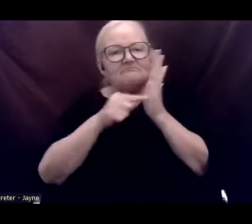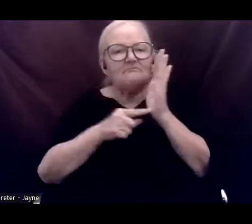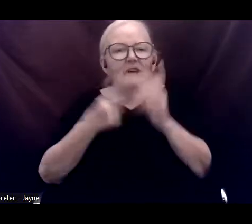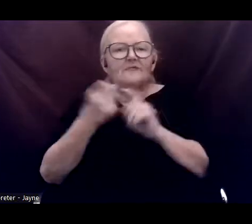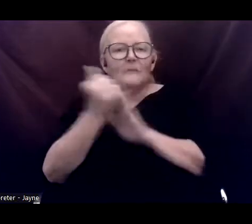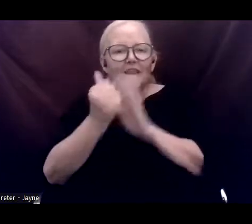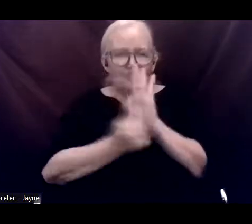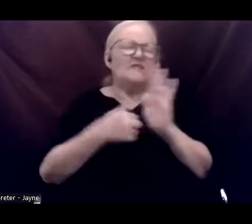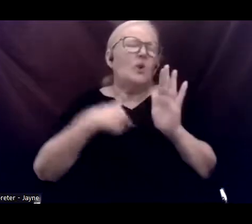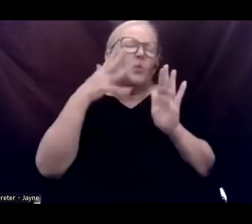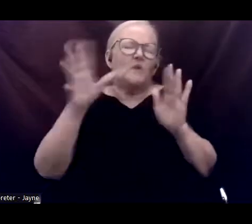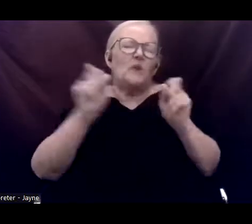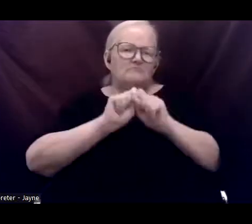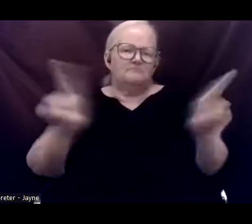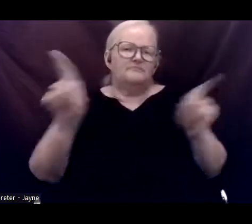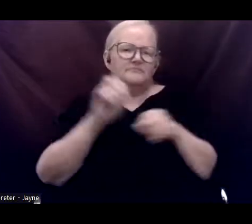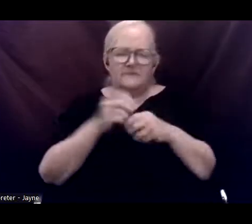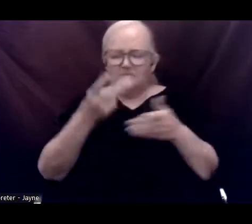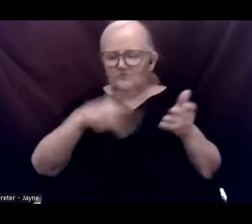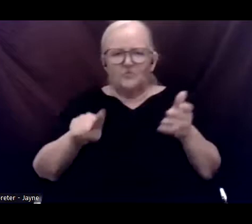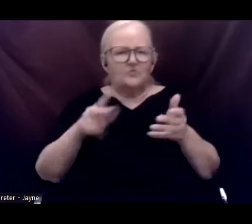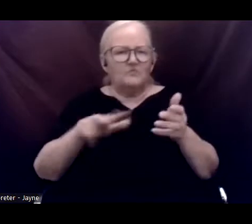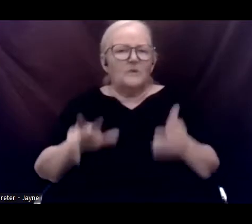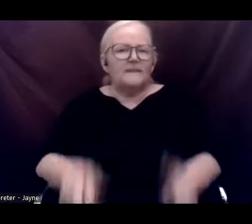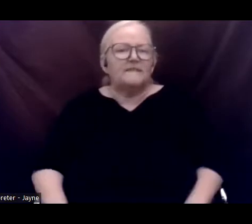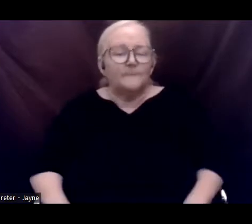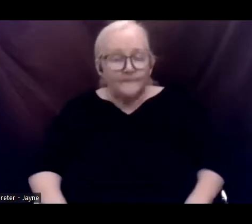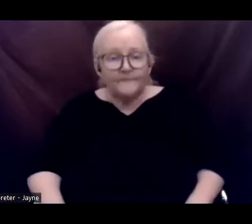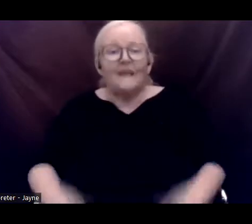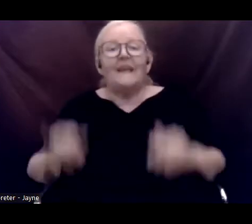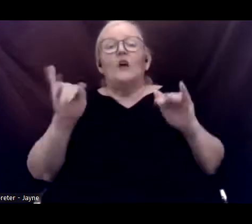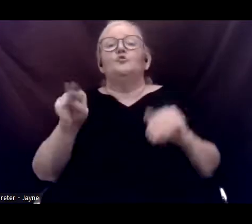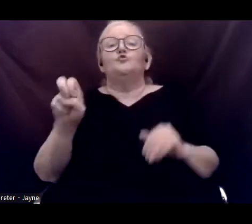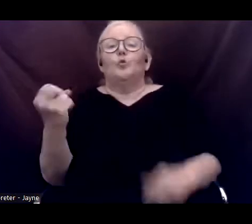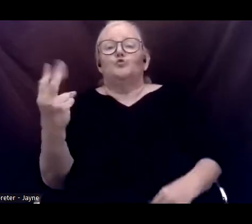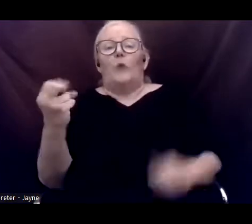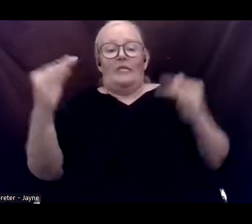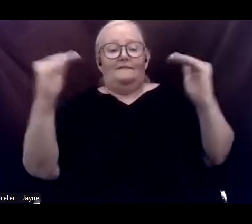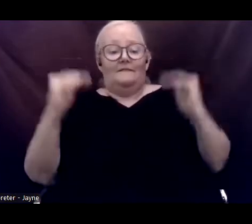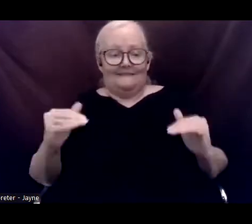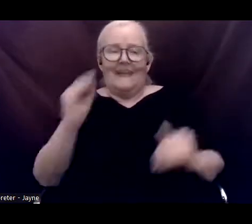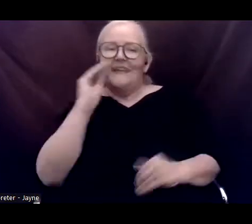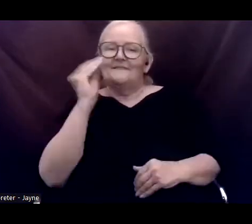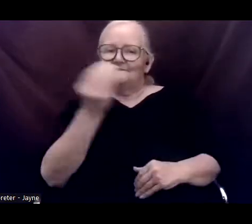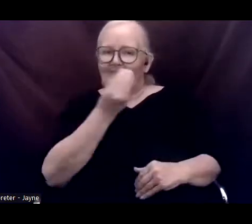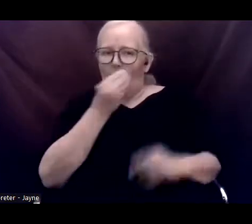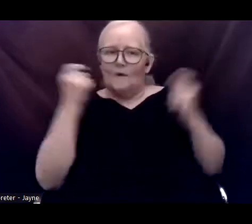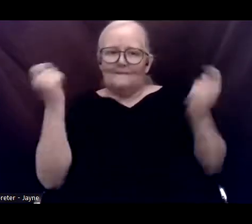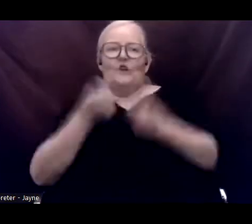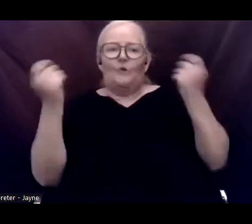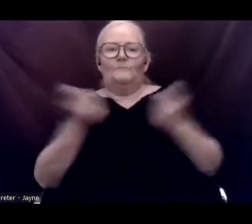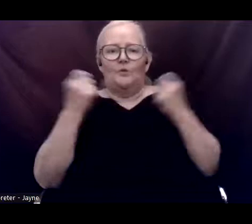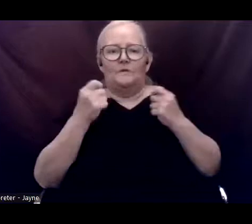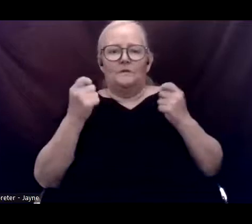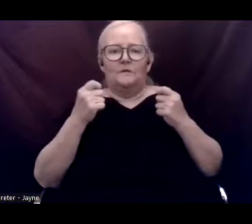out in a few weeks. The next Sunday, June 12th, is our flower ceremony. So, meeting